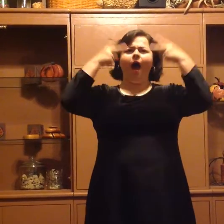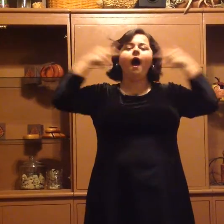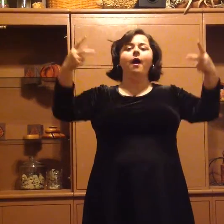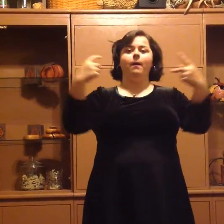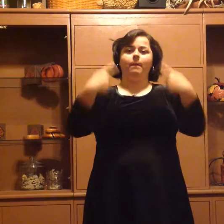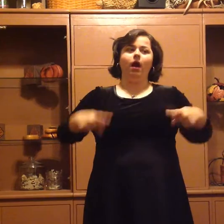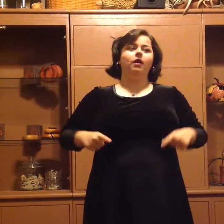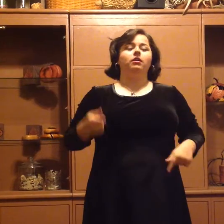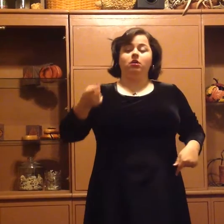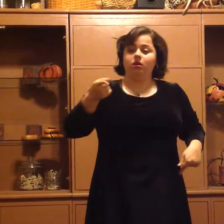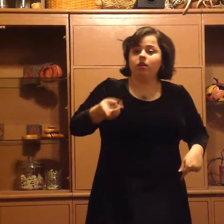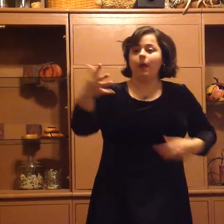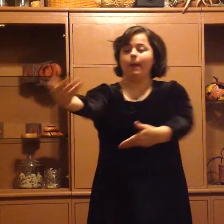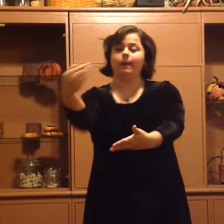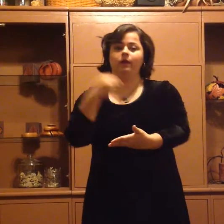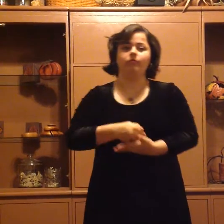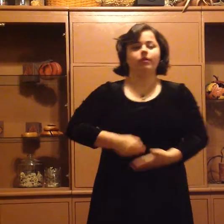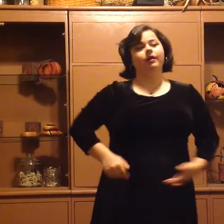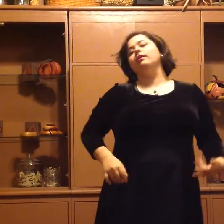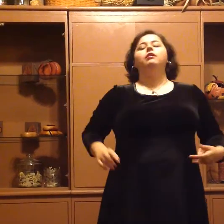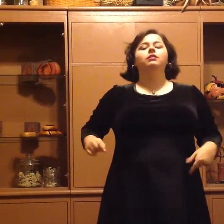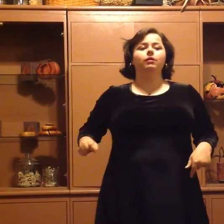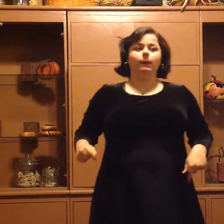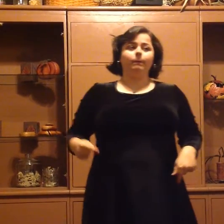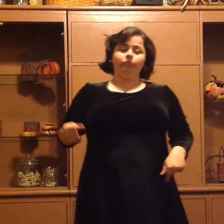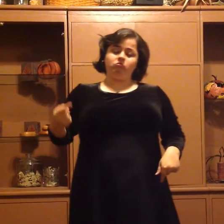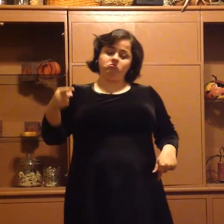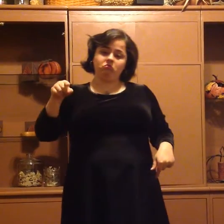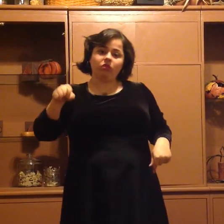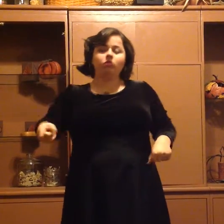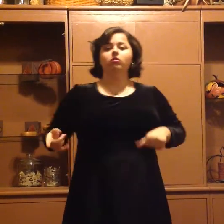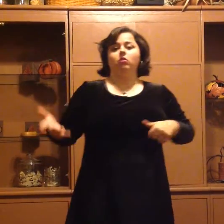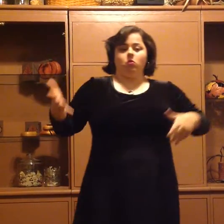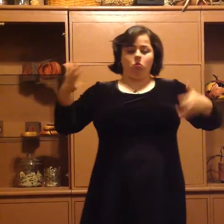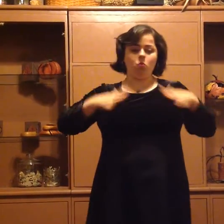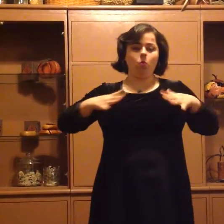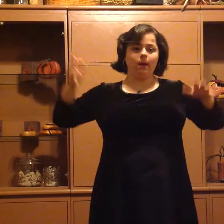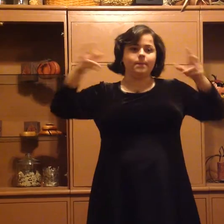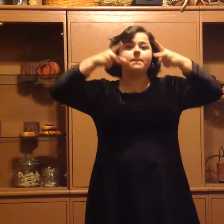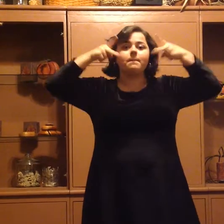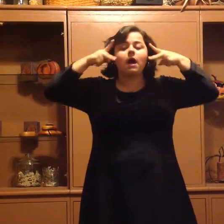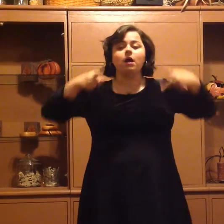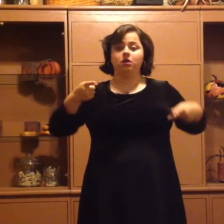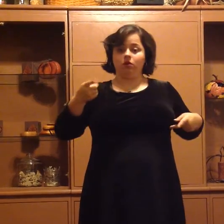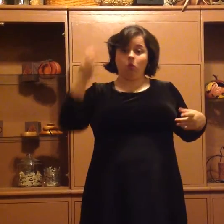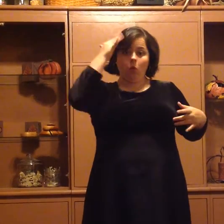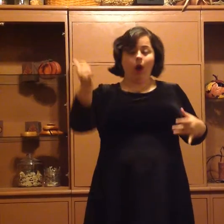costume ball, and all bears will be invited. They will all wear masks, so they won't have to tell each other who